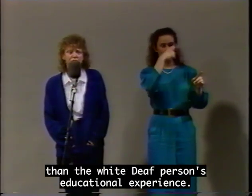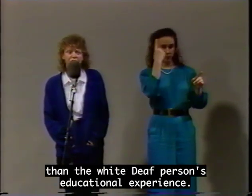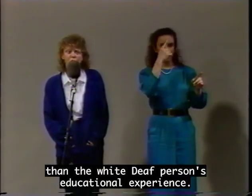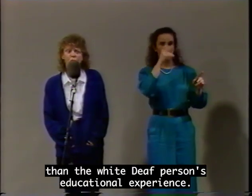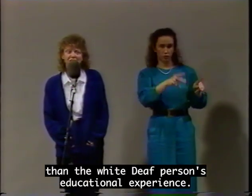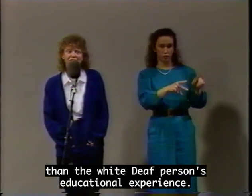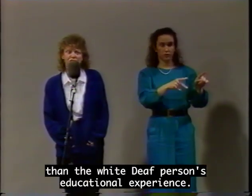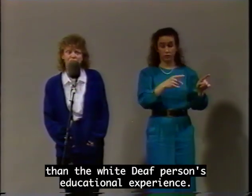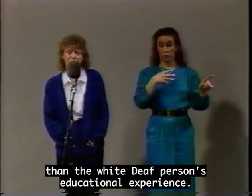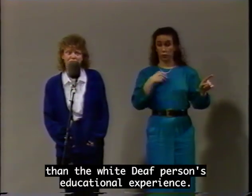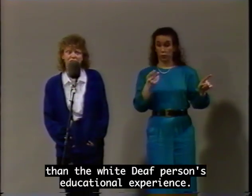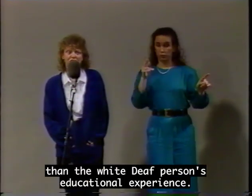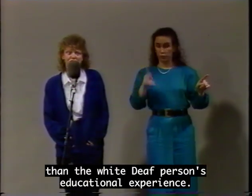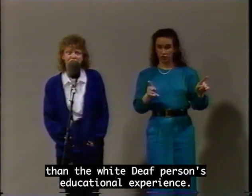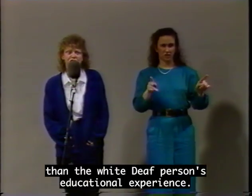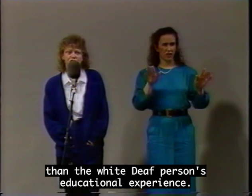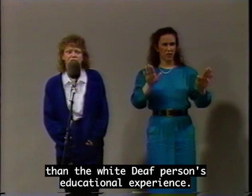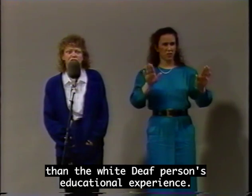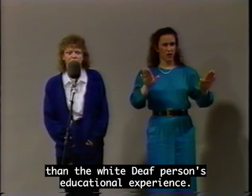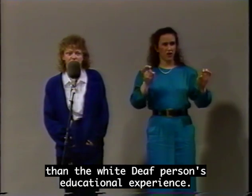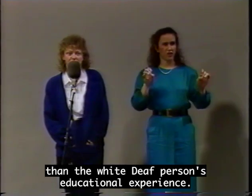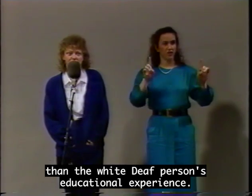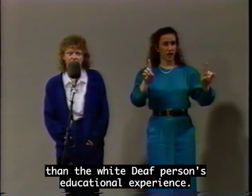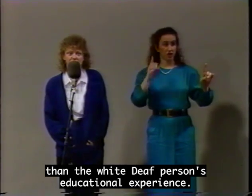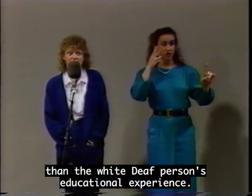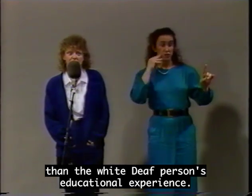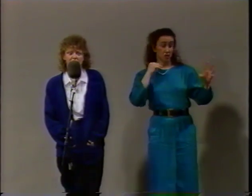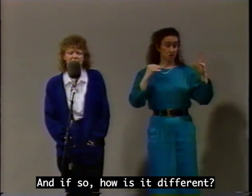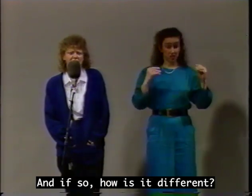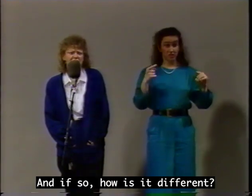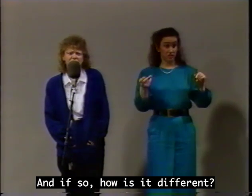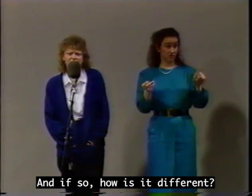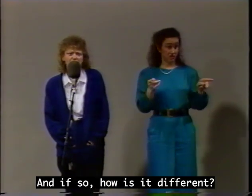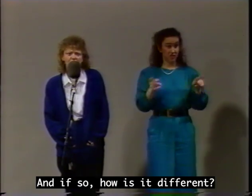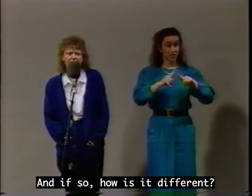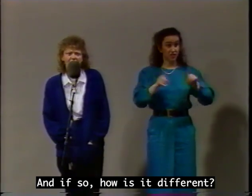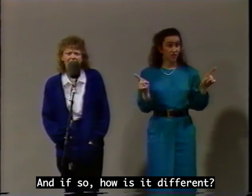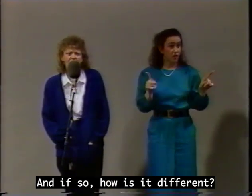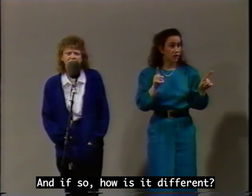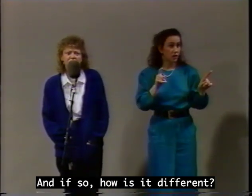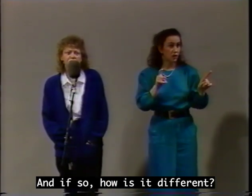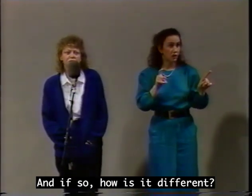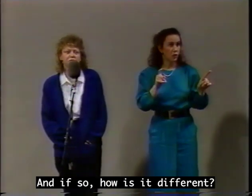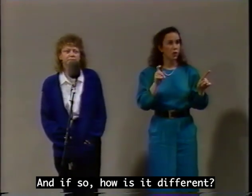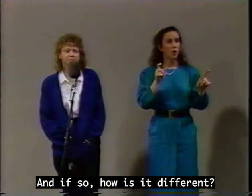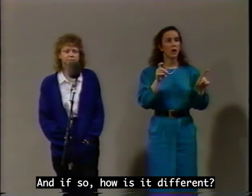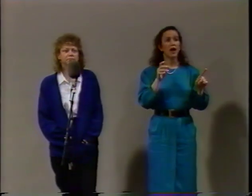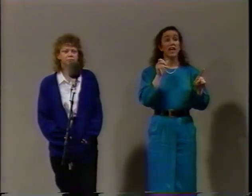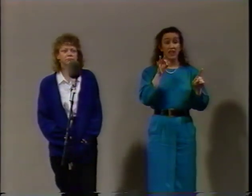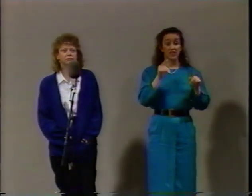than the white deaf person's educational experience. And if so, how is it different?